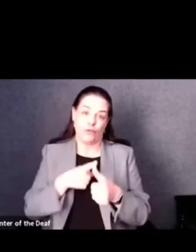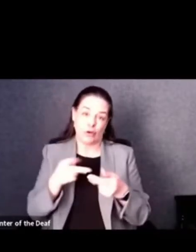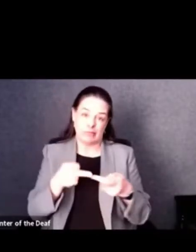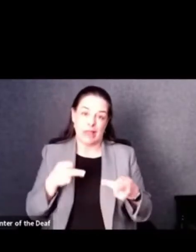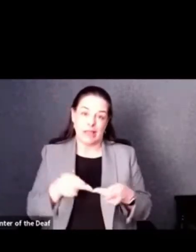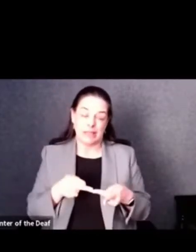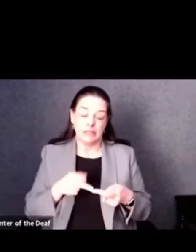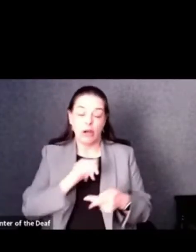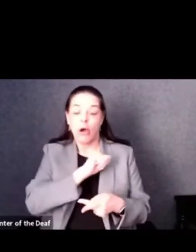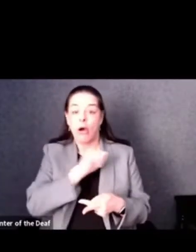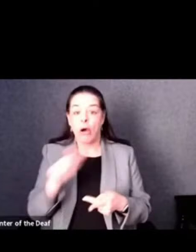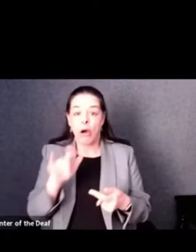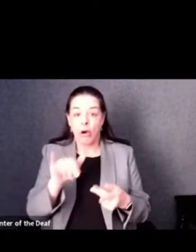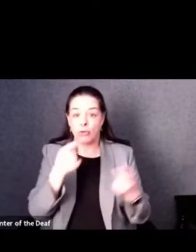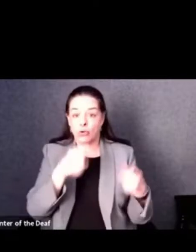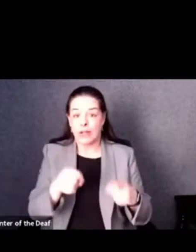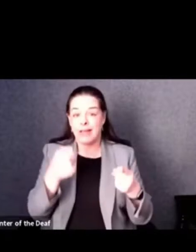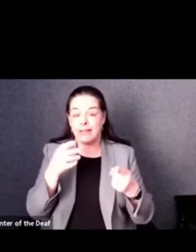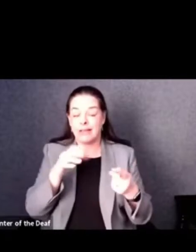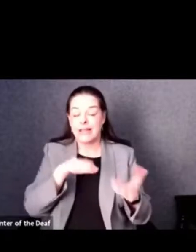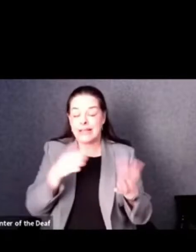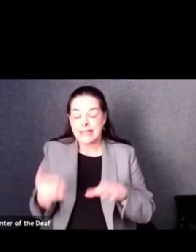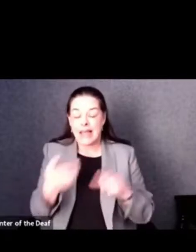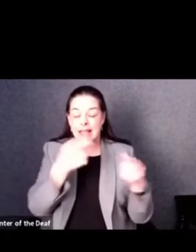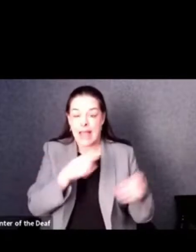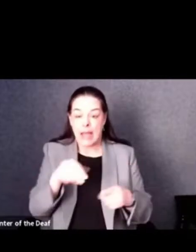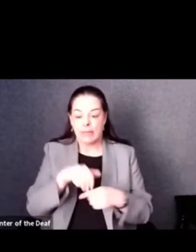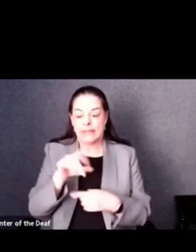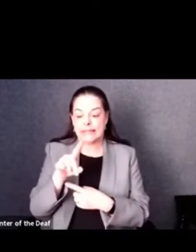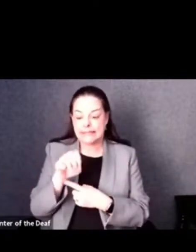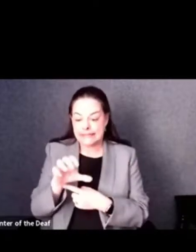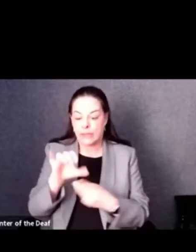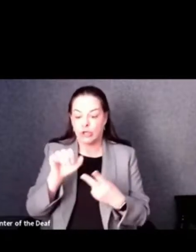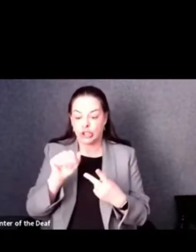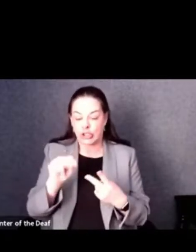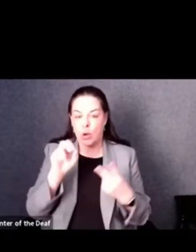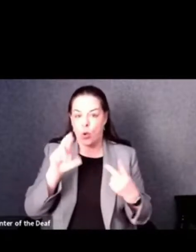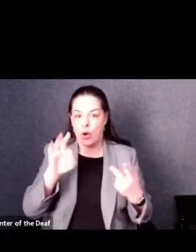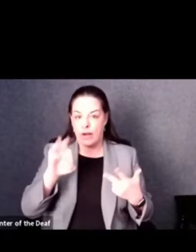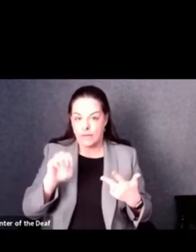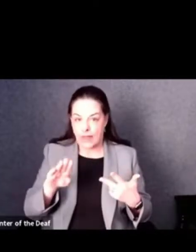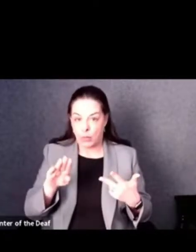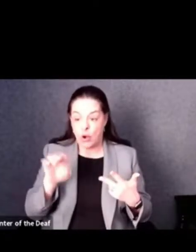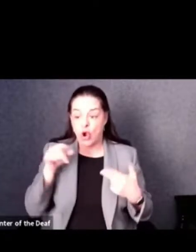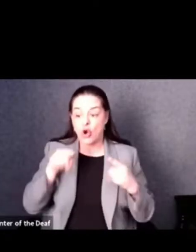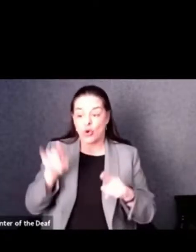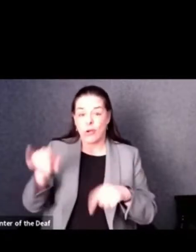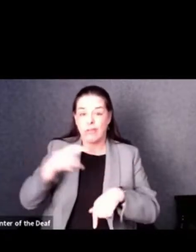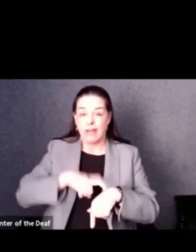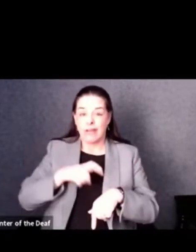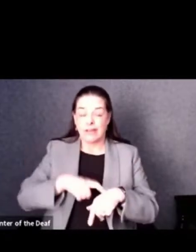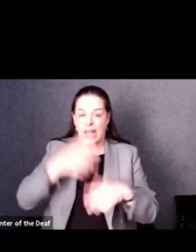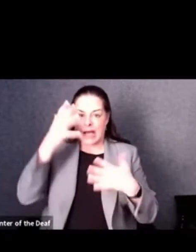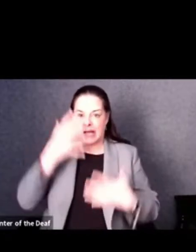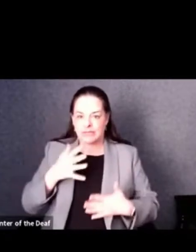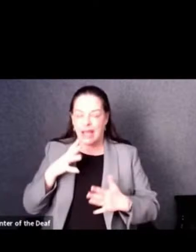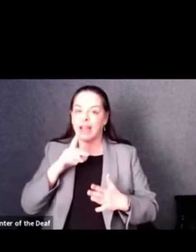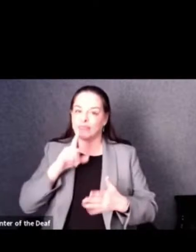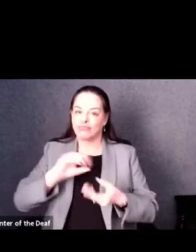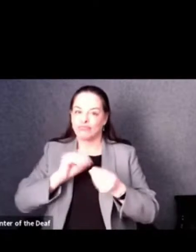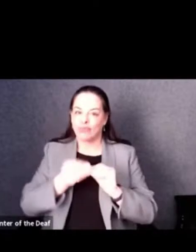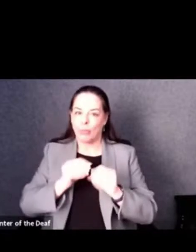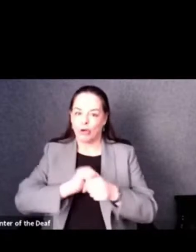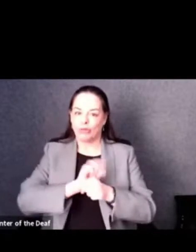deaths occurred in December, January, or February, when there sadly was a large winter surge of